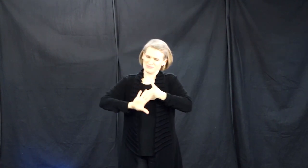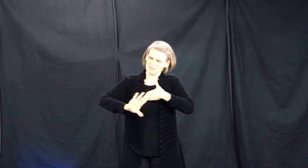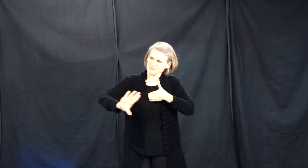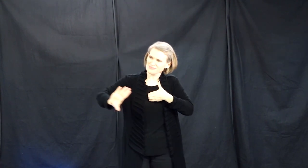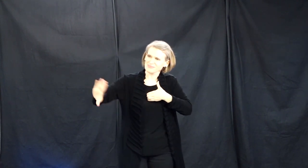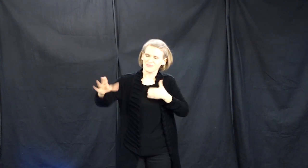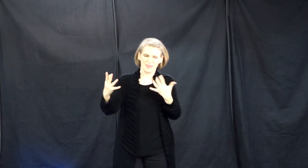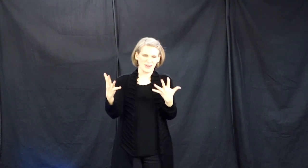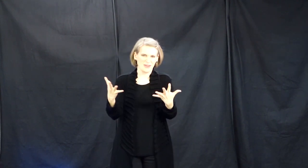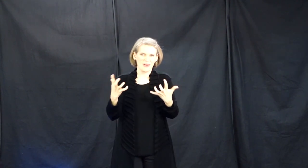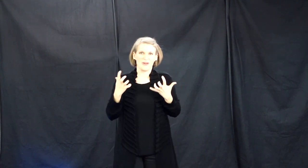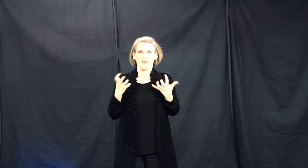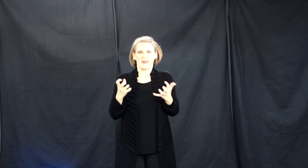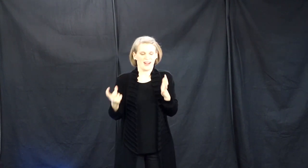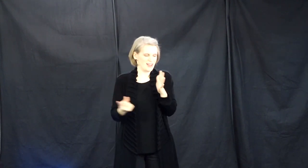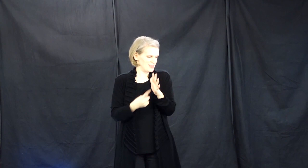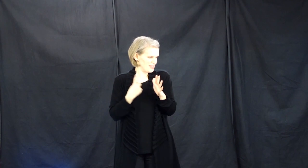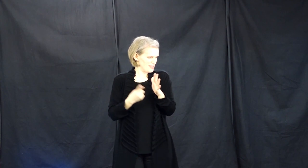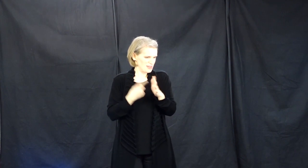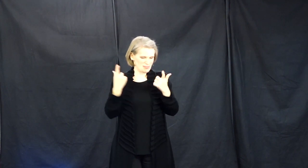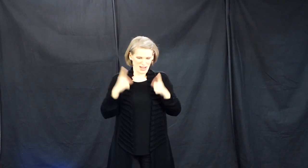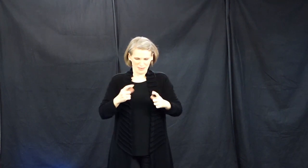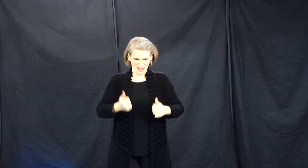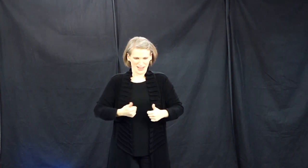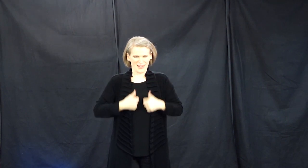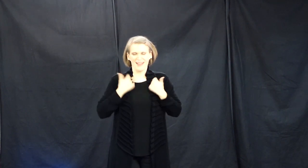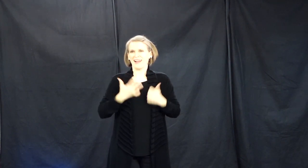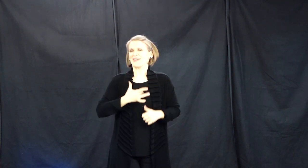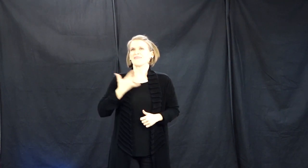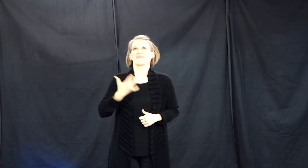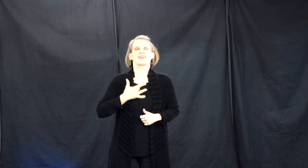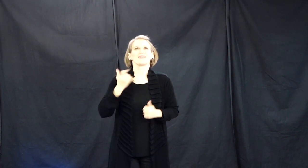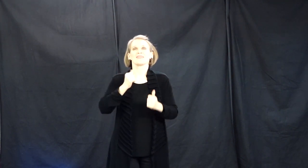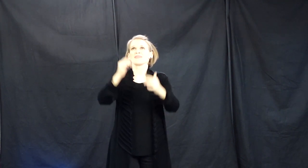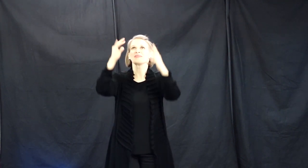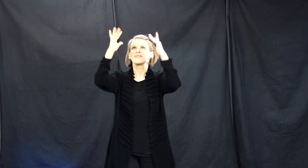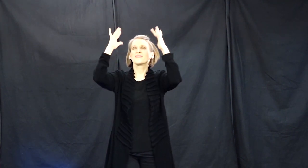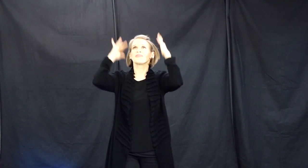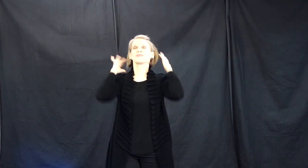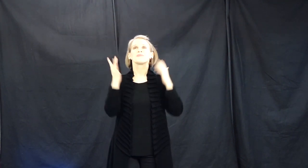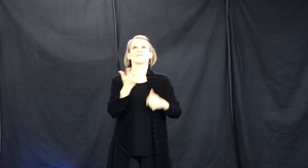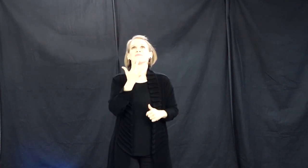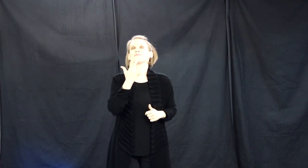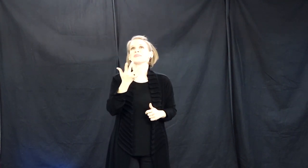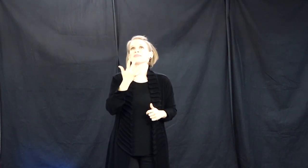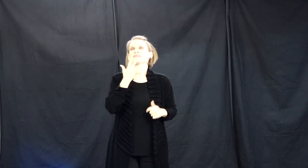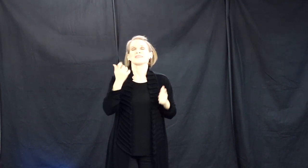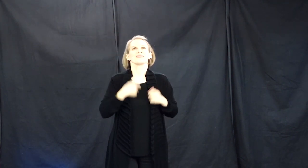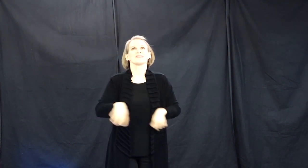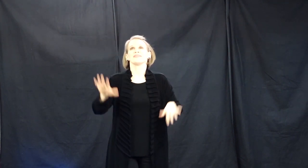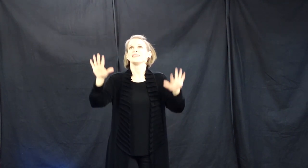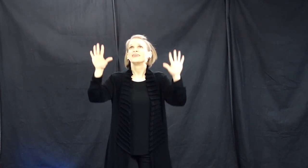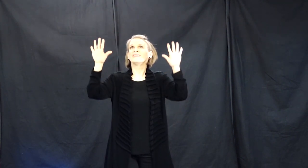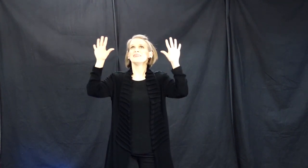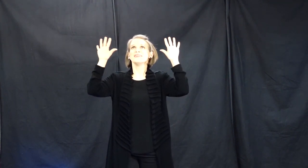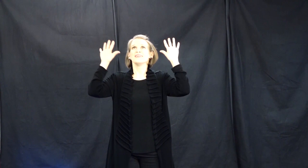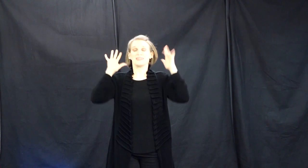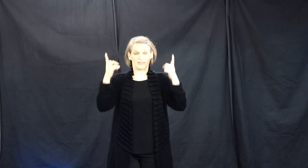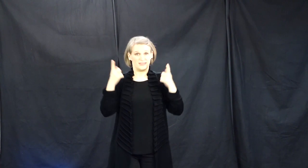unimaginable. The moments when you're in so deep, it feels easier to just swim down. The